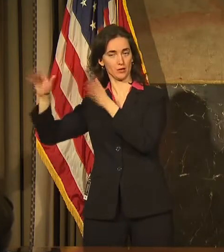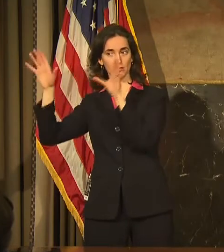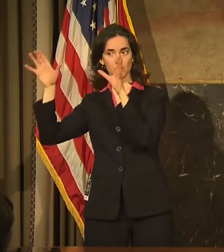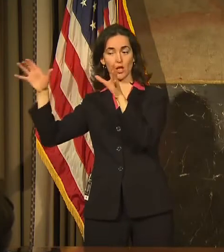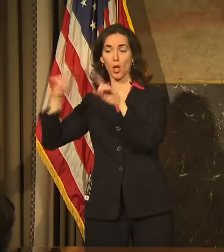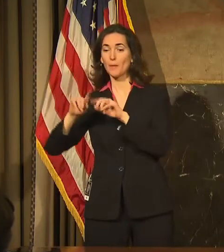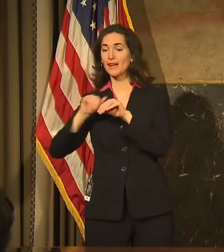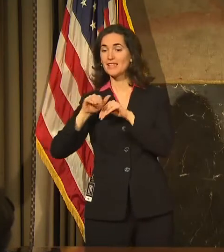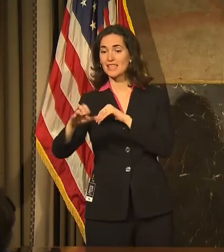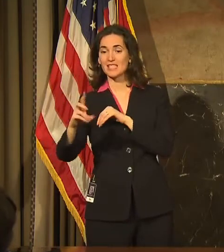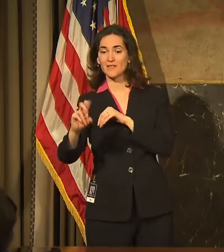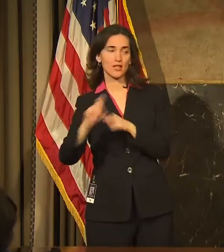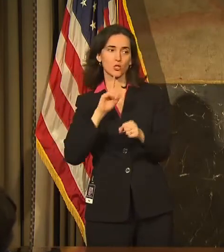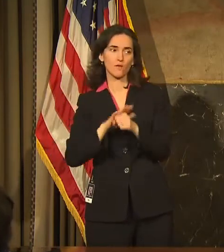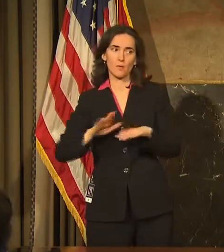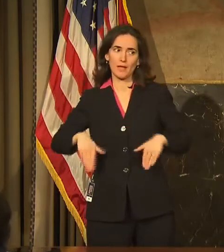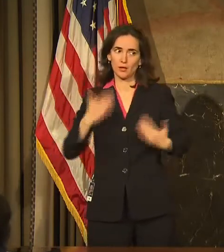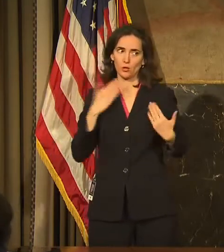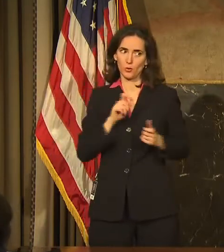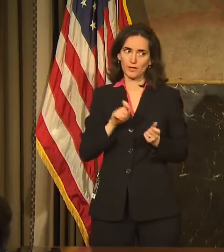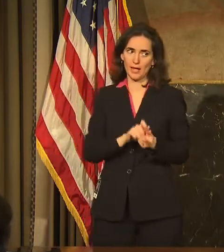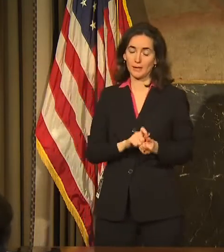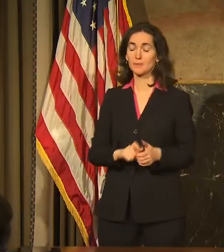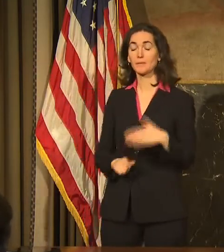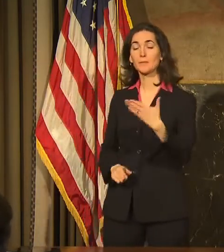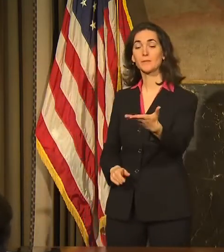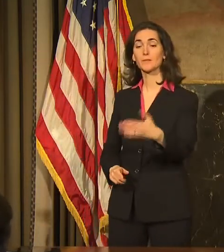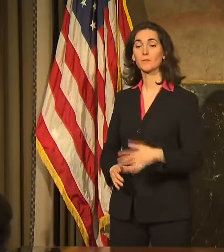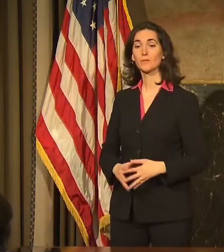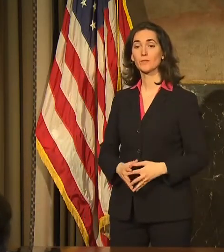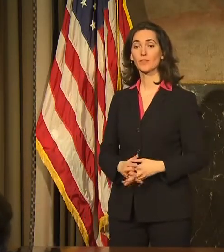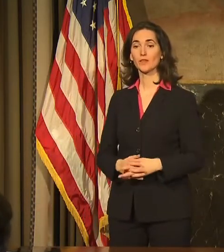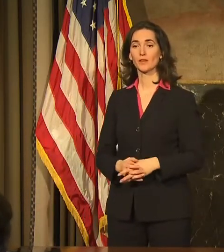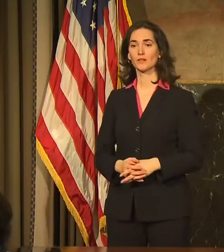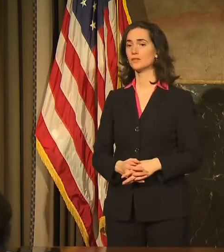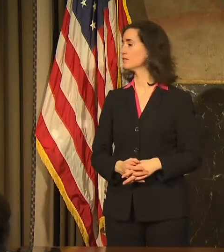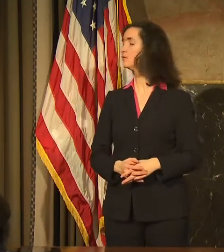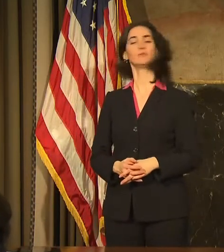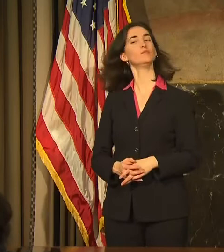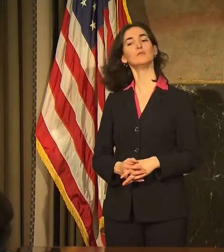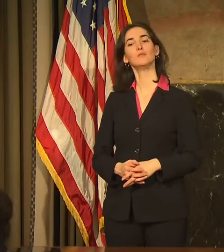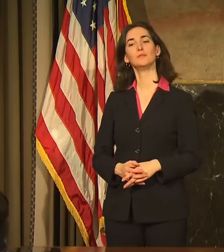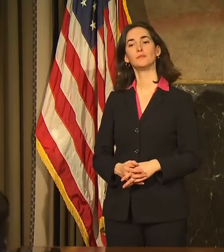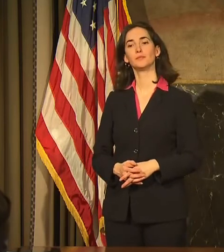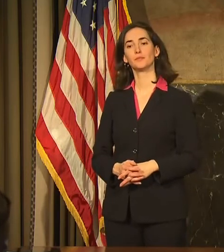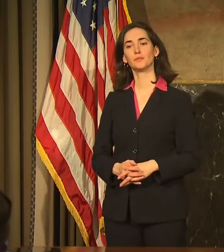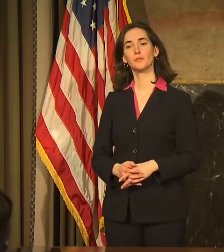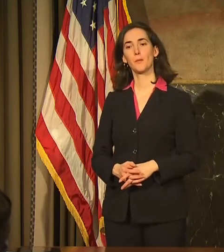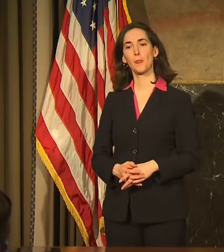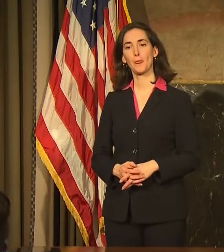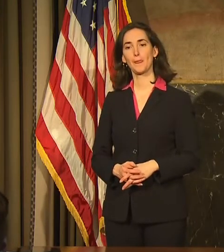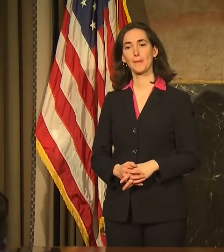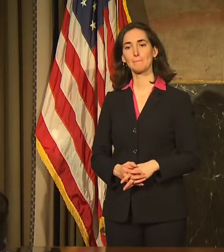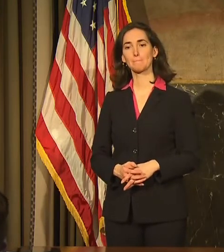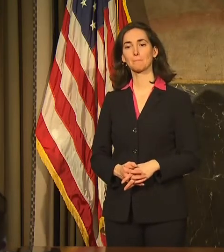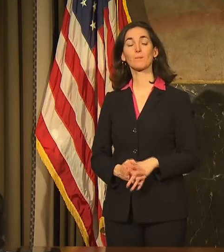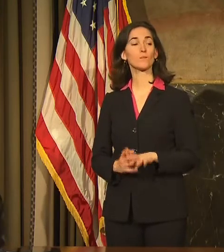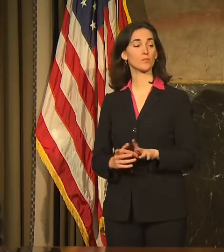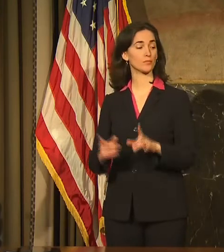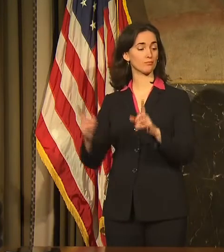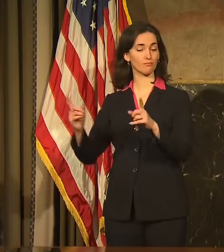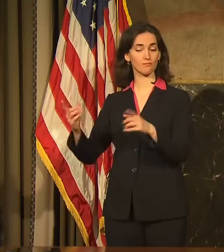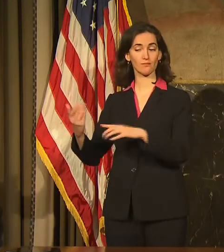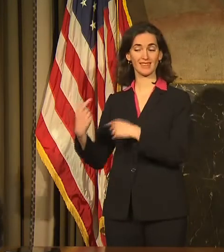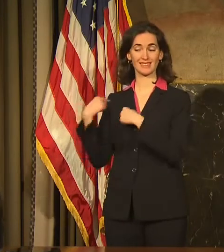actually going to be shipped. Yeah. Yes, Sam? Before this week, we were going on a pretty strong trajectory in the number of doses we were